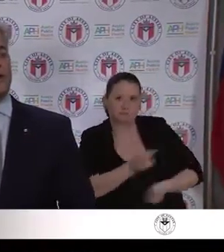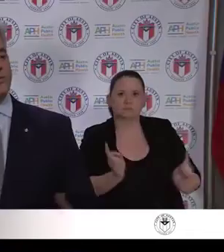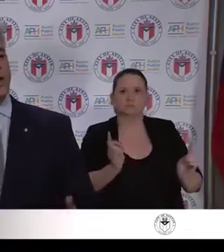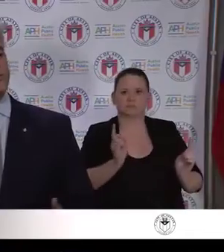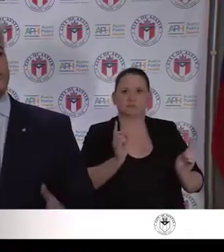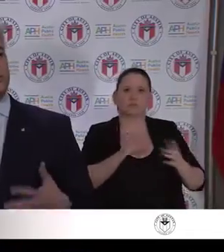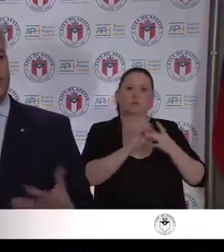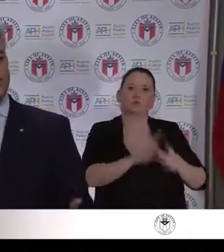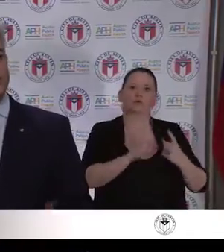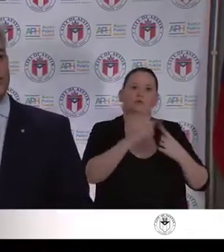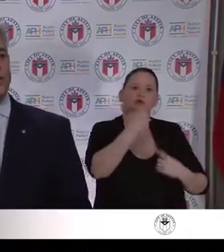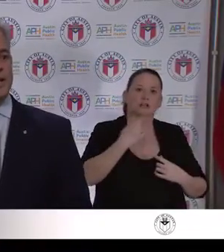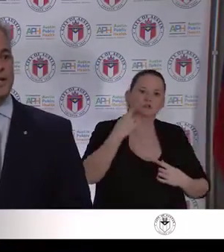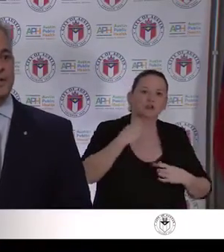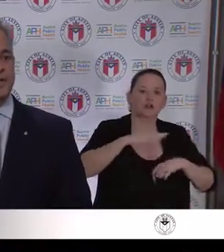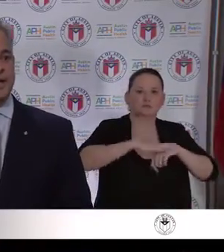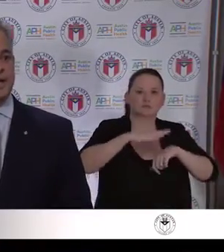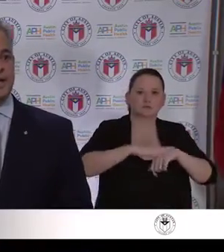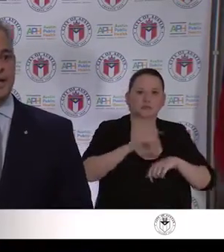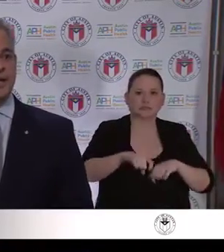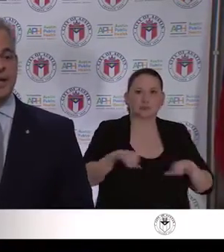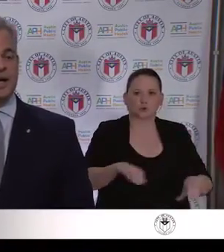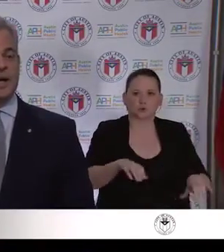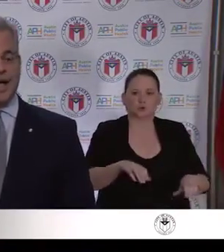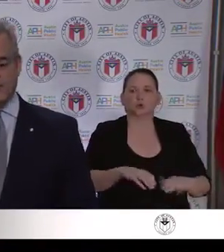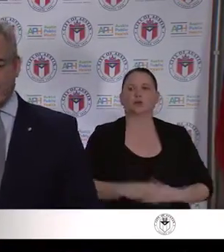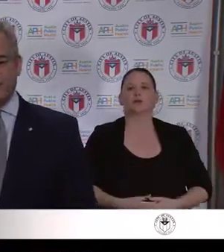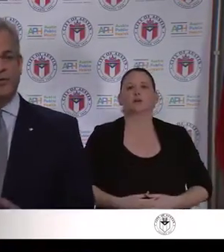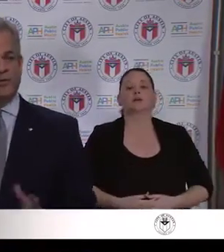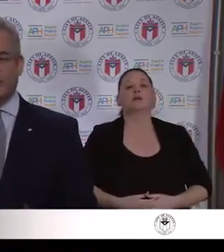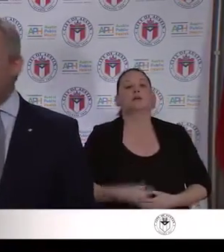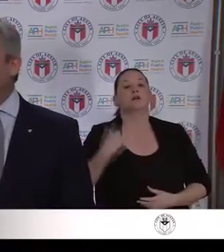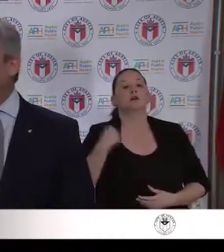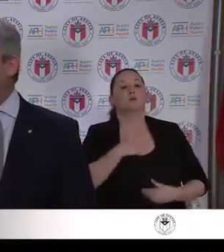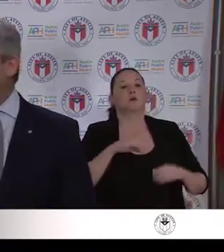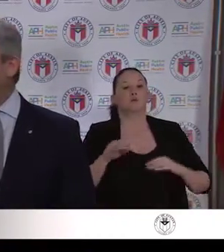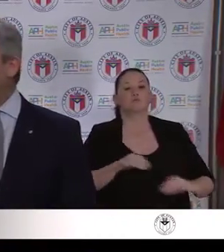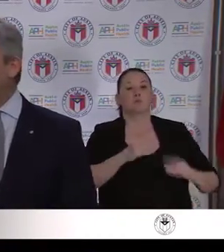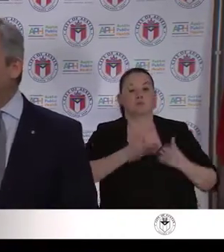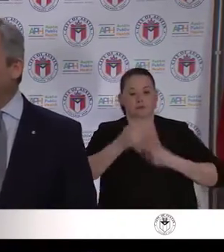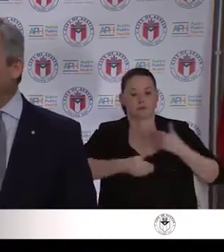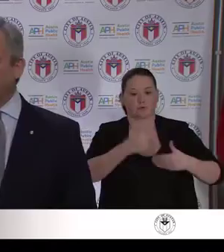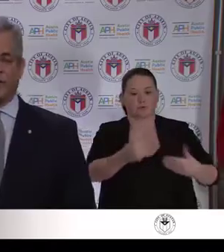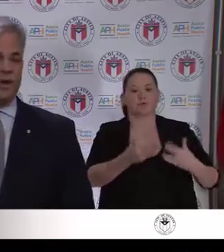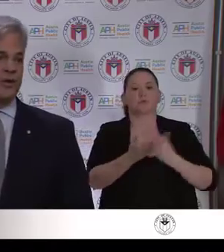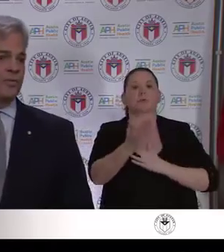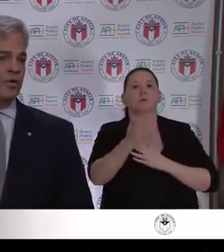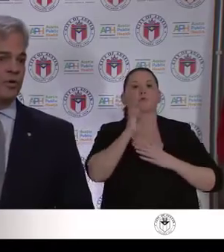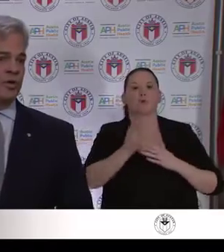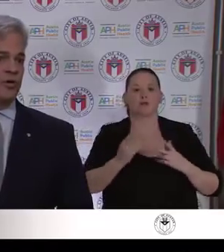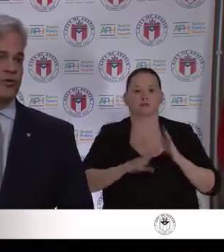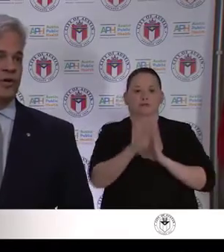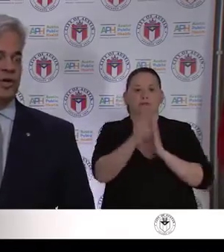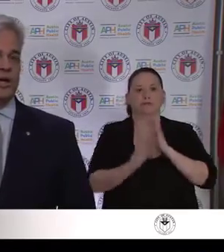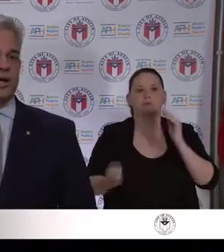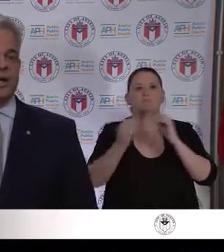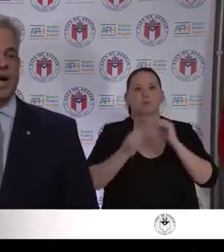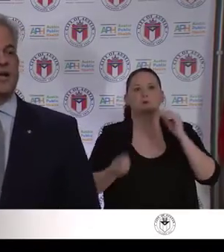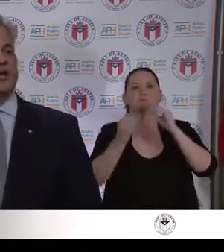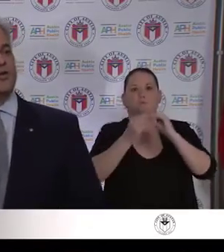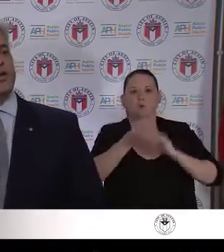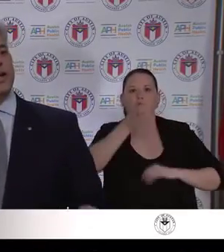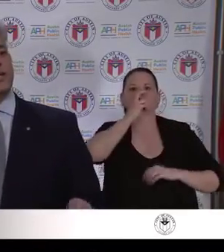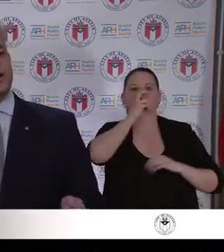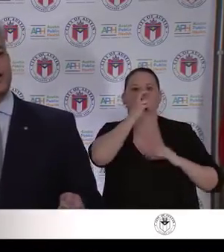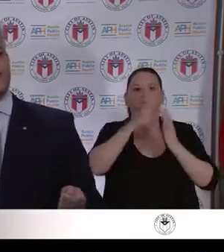to restaurants and precautions that they need to be taking. As we move through this, we'll be developing greater and greater protocols.